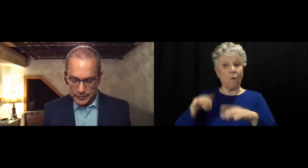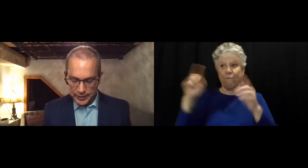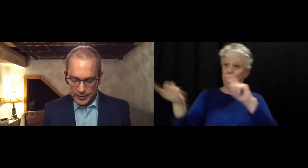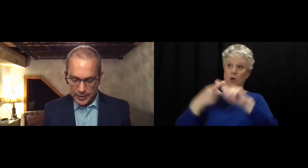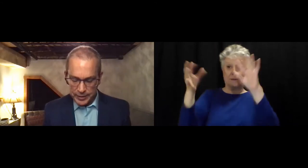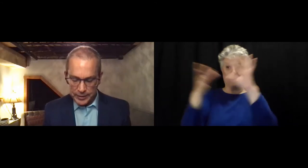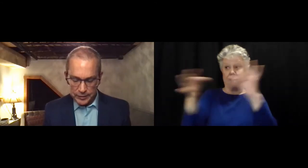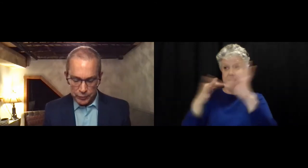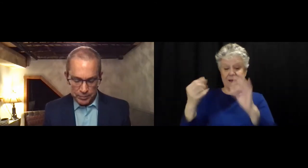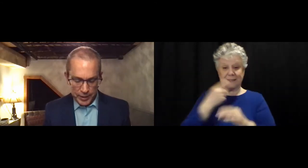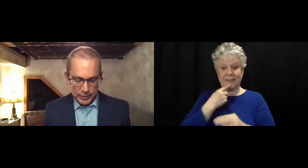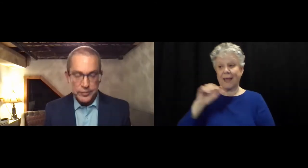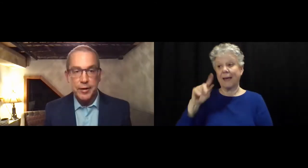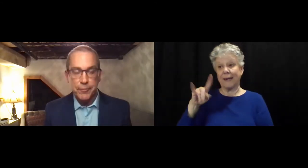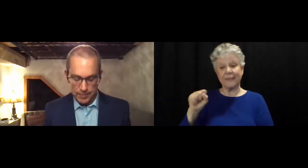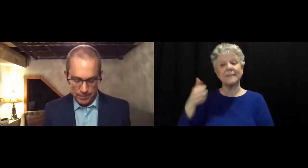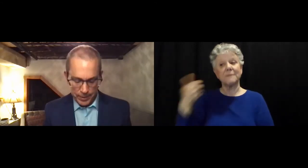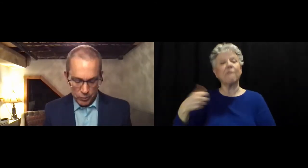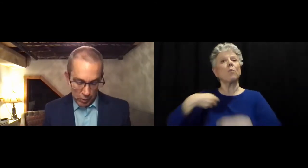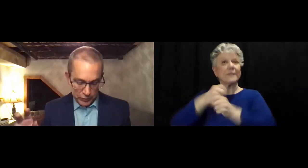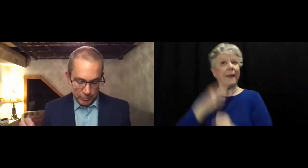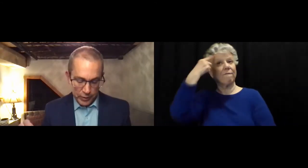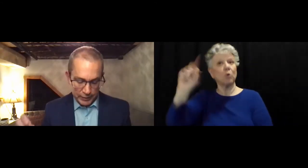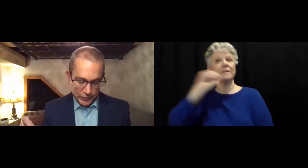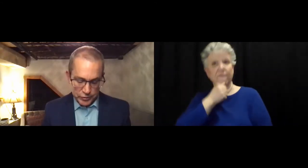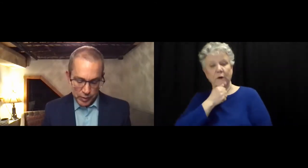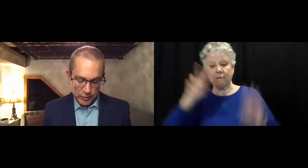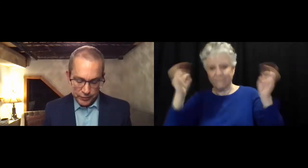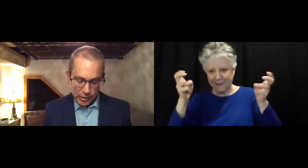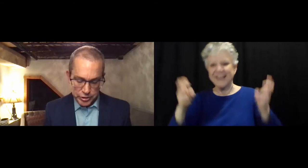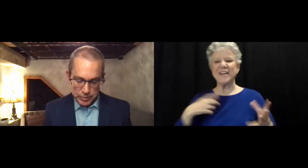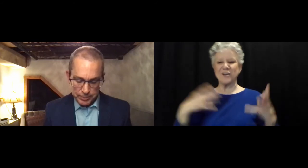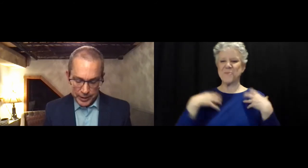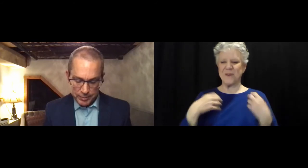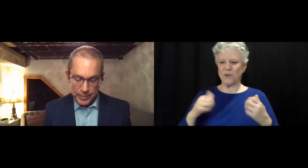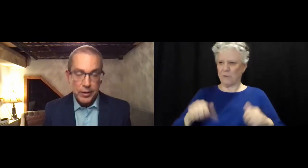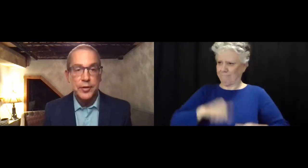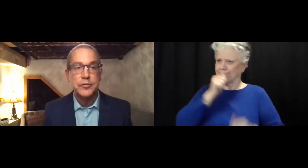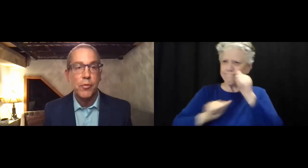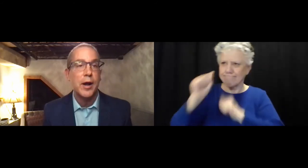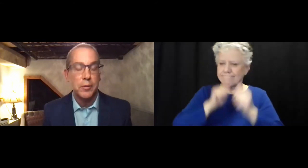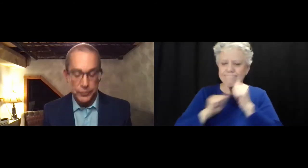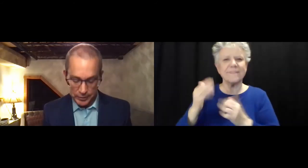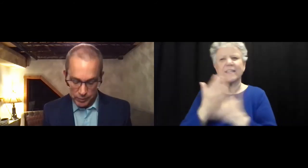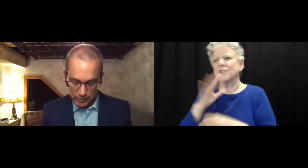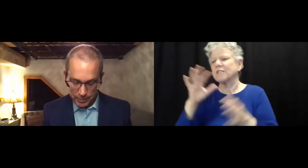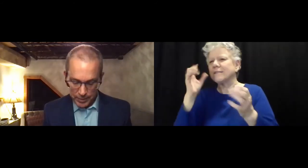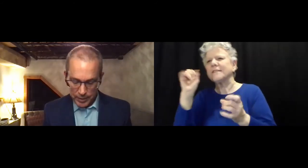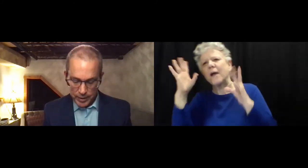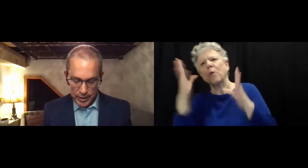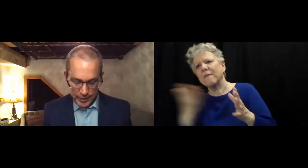expressly state that Aeneas was made to suffer, quote, to brave such rounds of hardship and to bear such trials, end